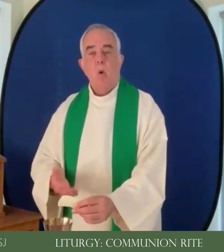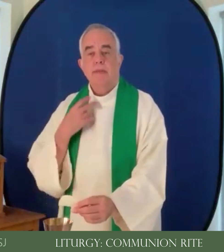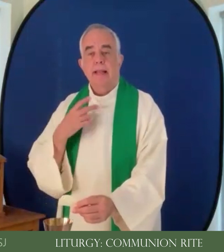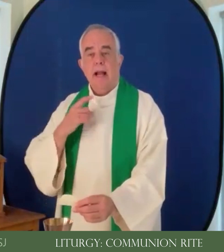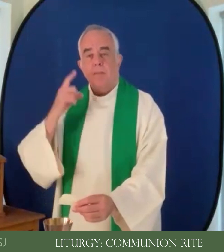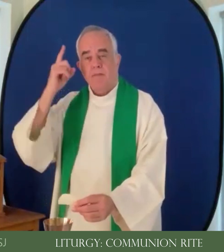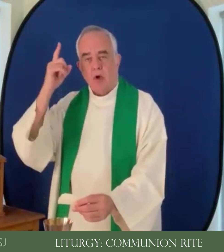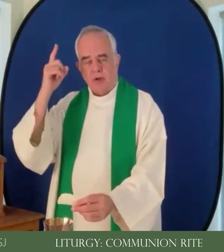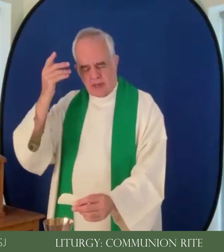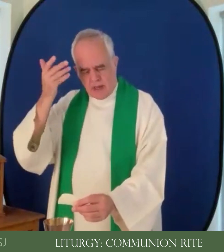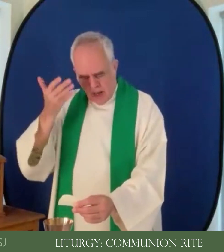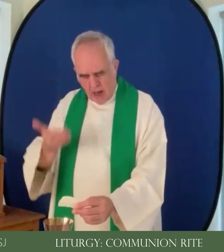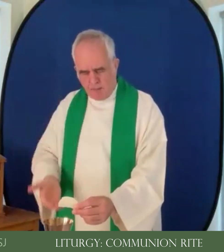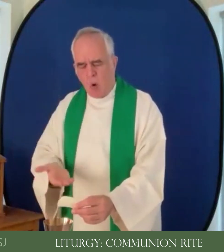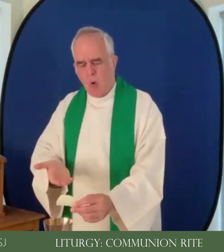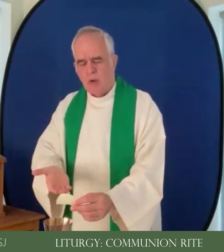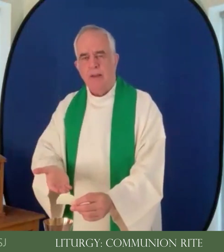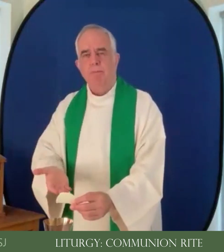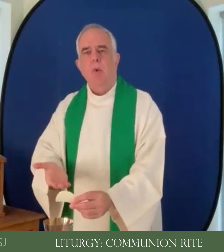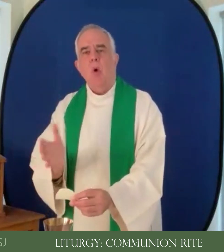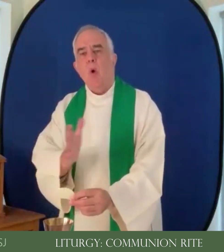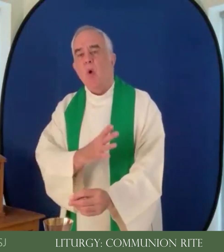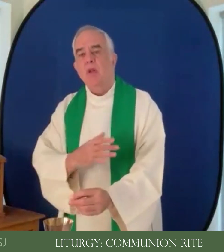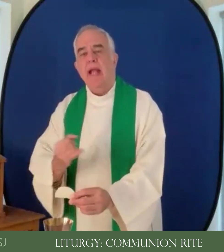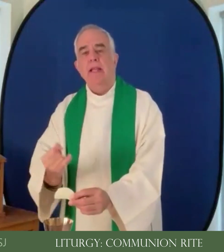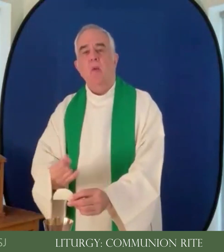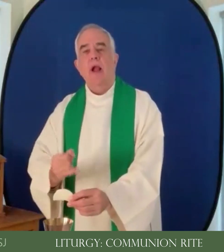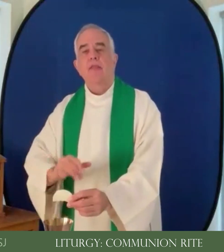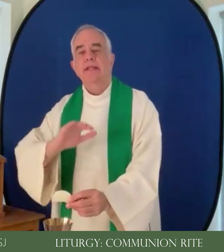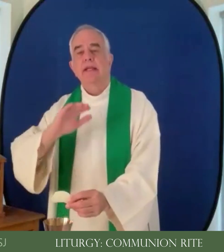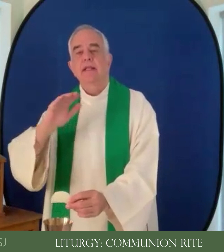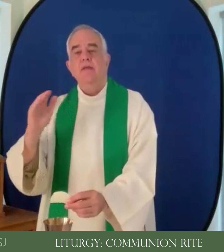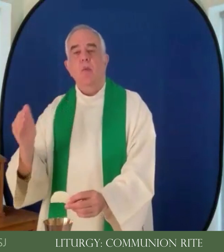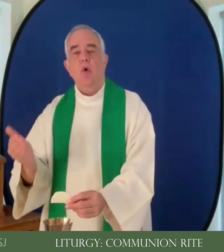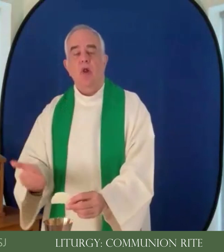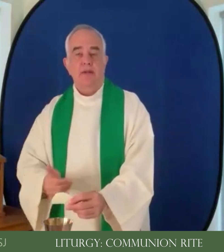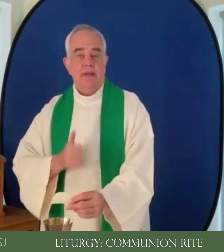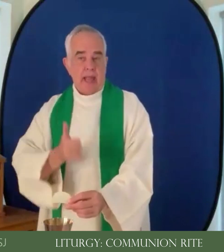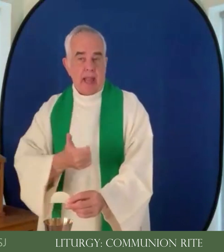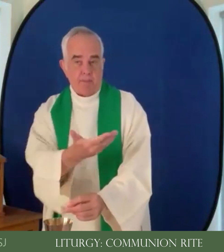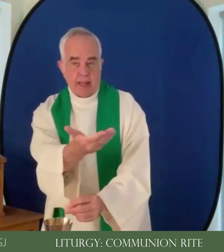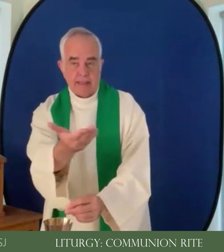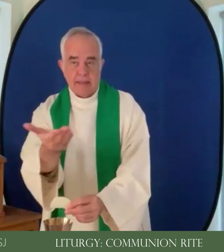Behold the Lamb of God, behold him, who takes away the sins of the world. Blessed are